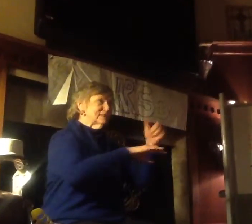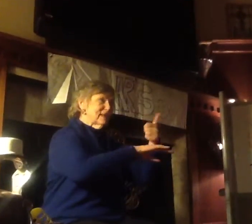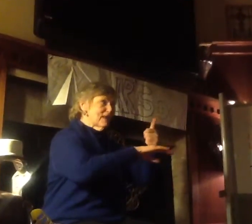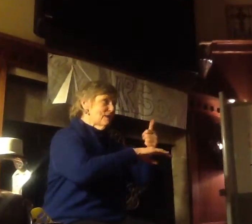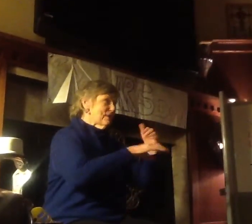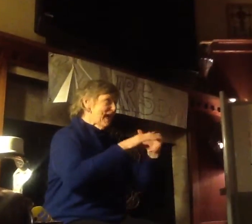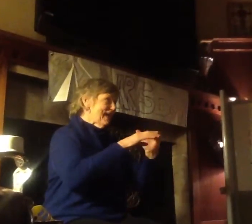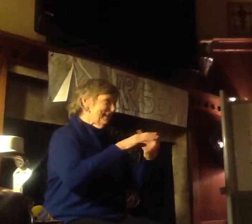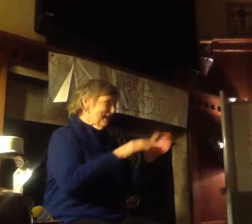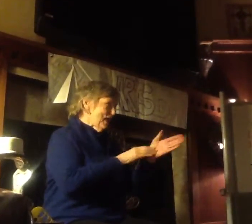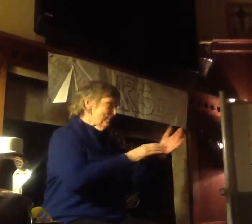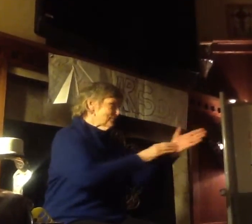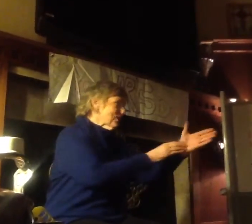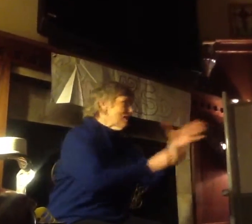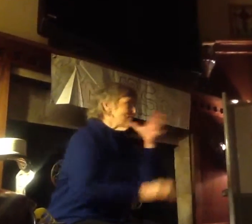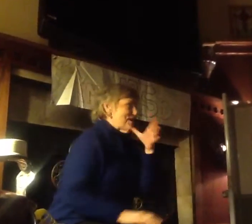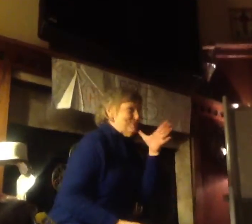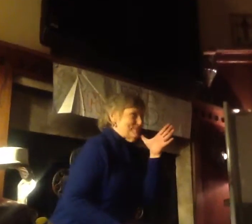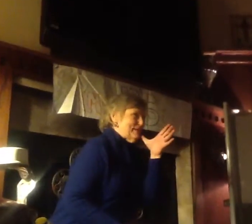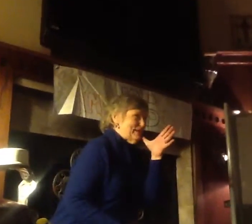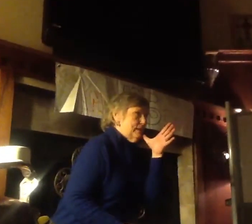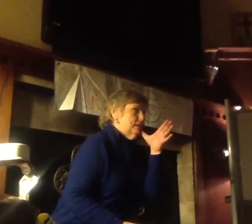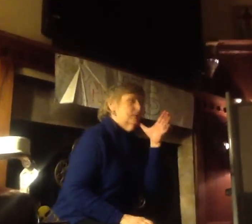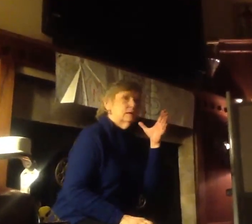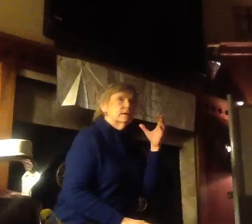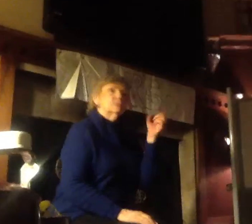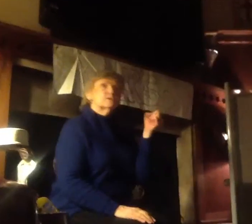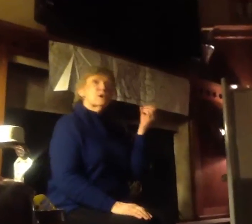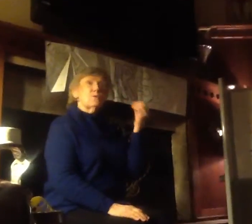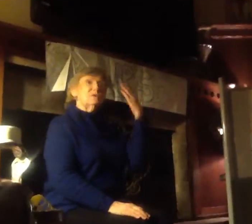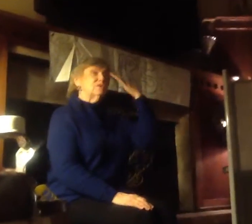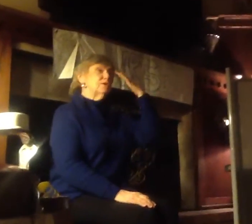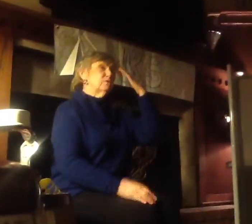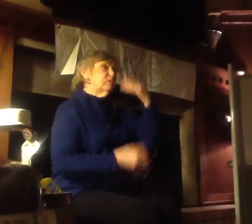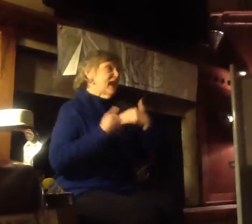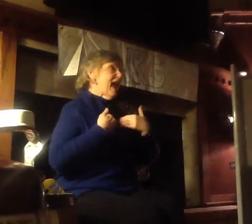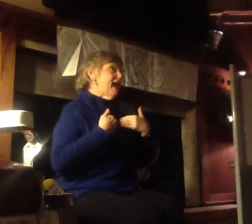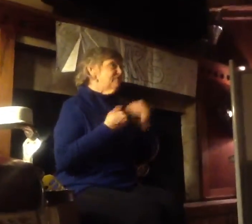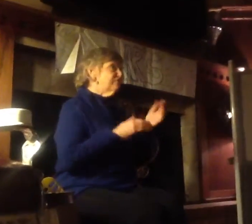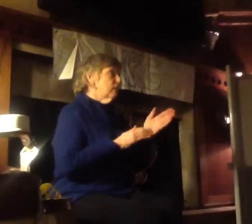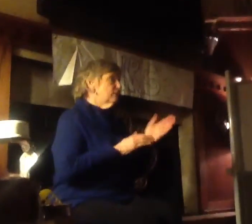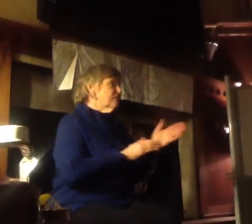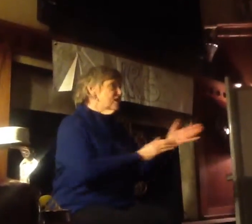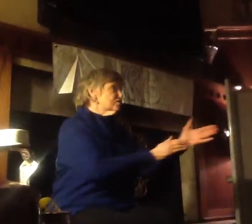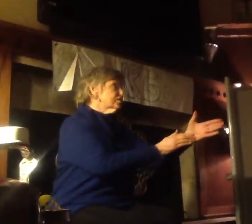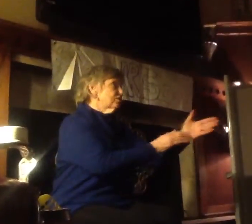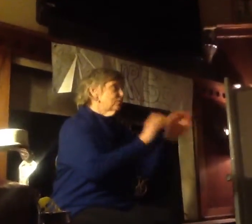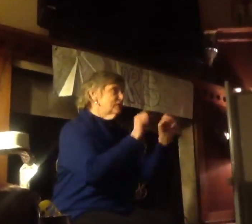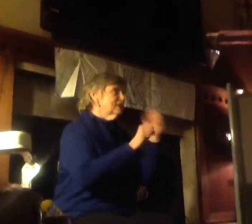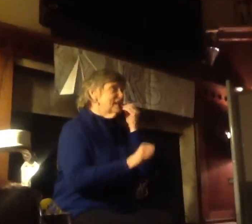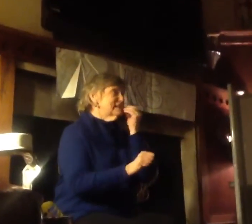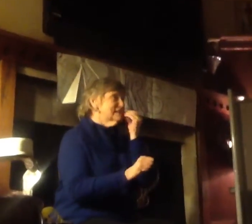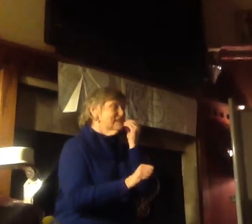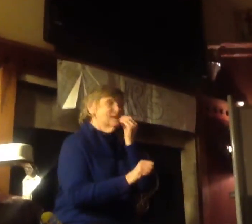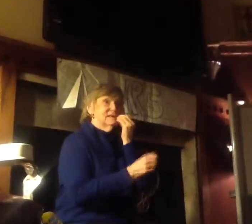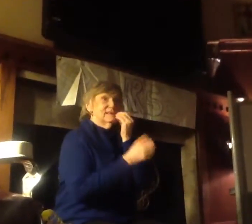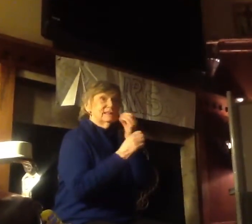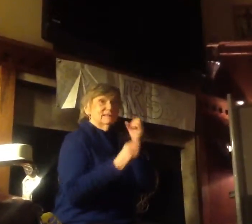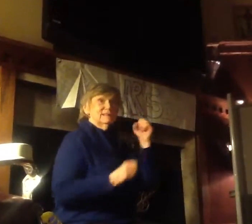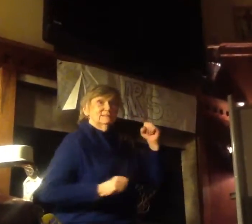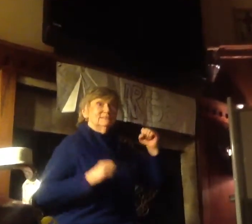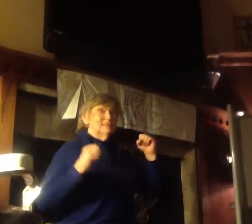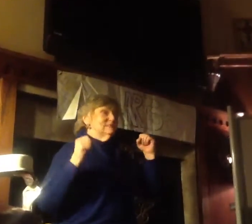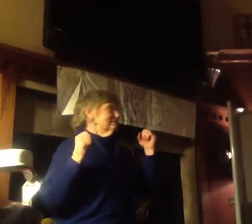camp was set up at the trout farm. So we knew we had fish we could eat.